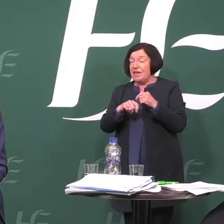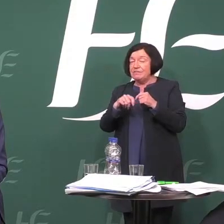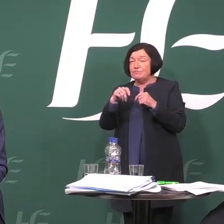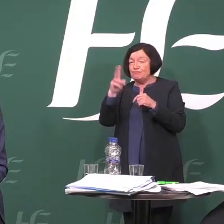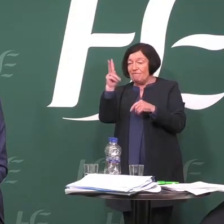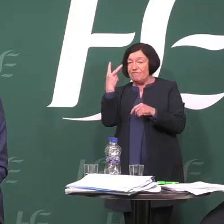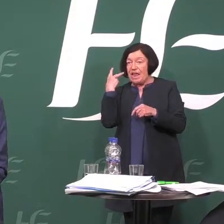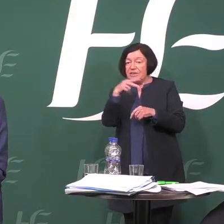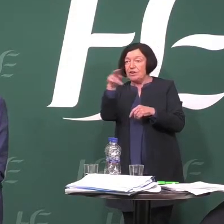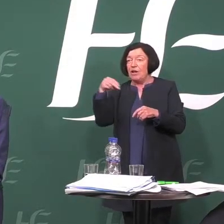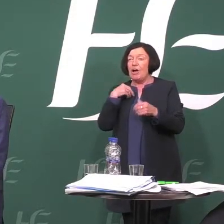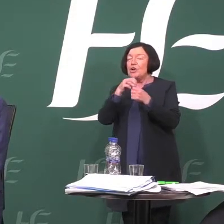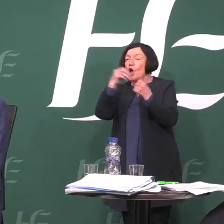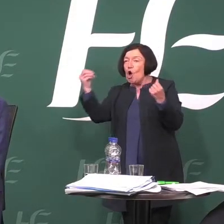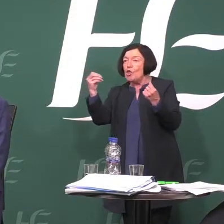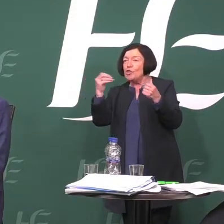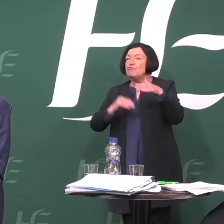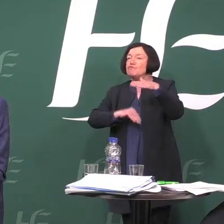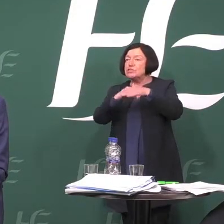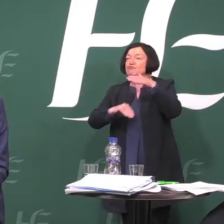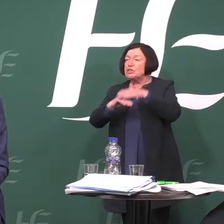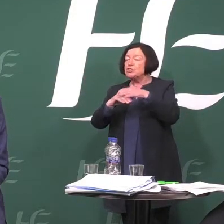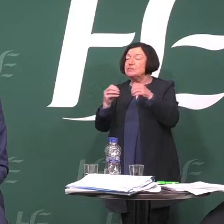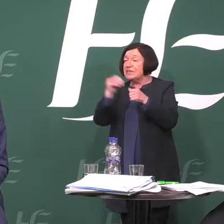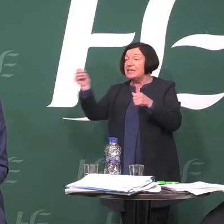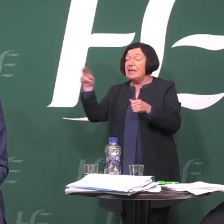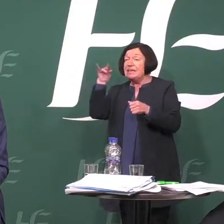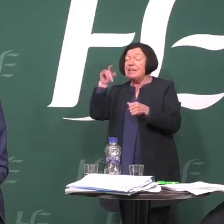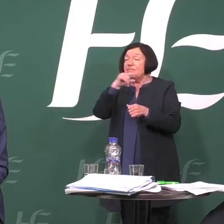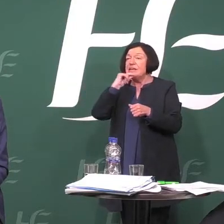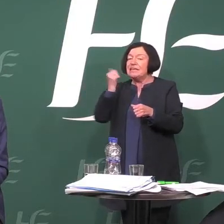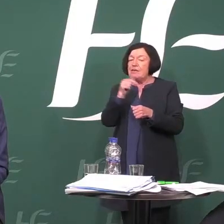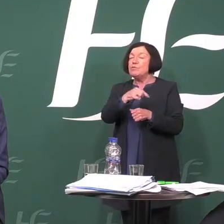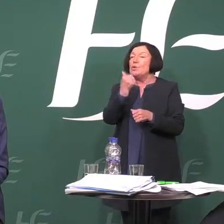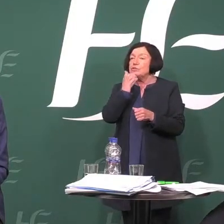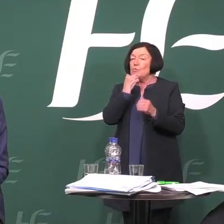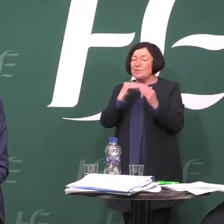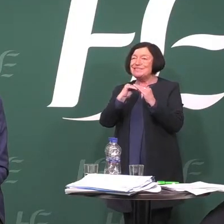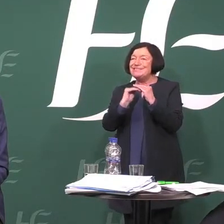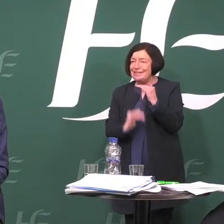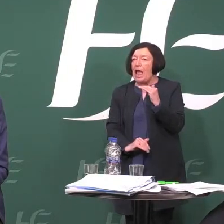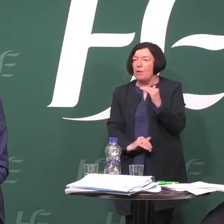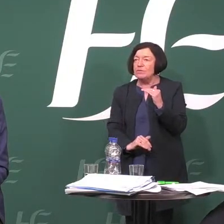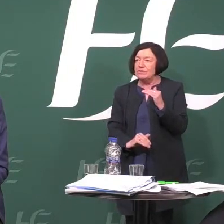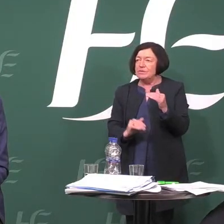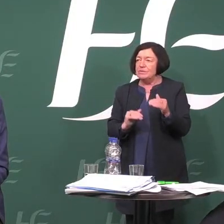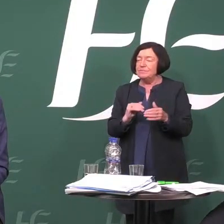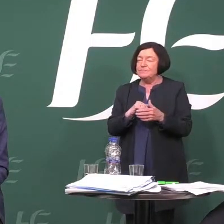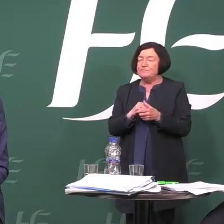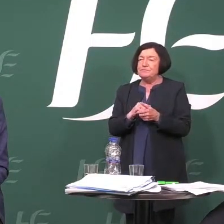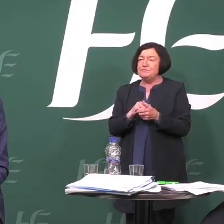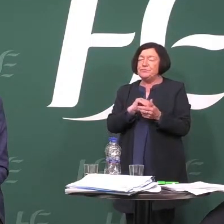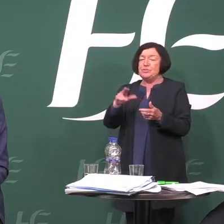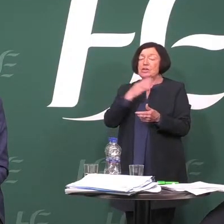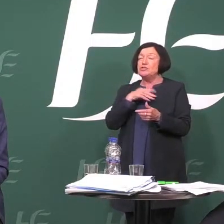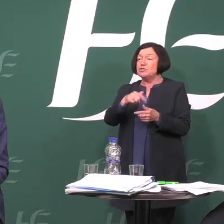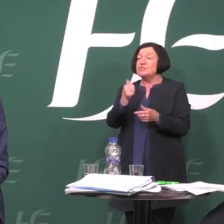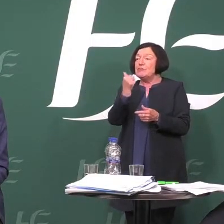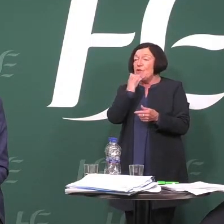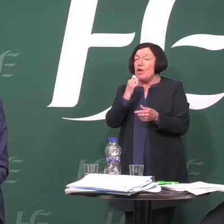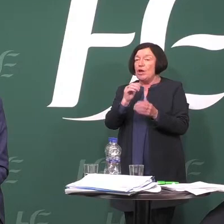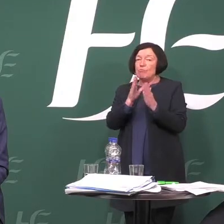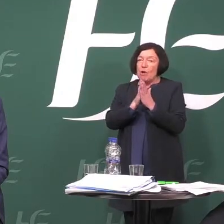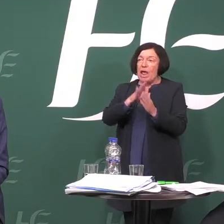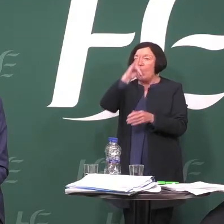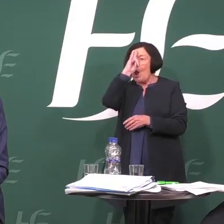other measures that we've advised and even others have spoken about, that will keep those figures down, not just us staring at the figures, praying, hoping